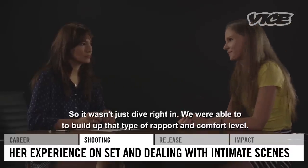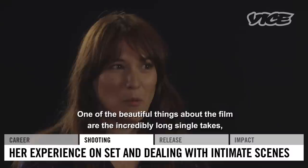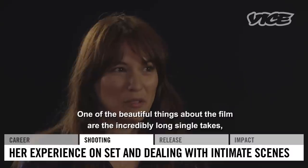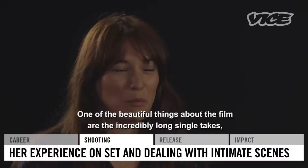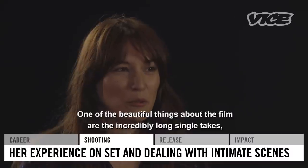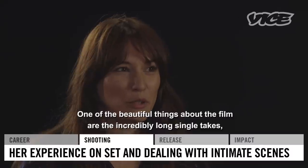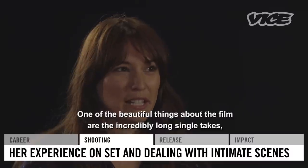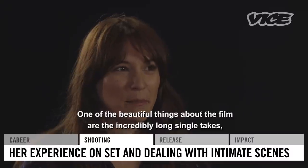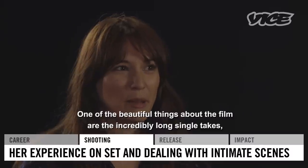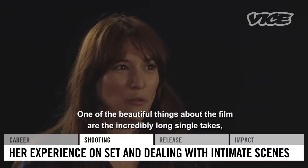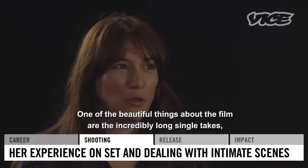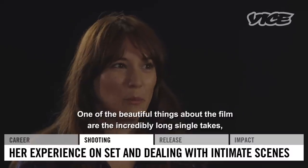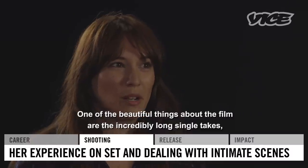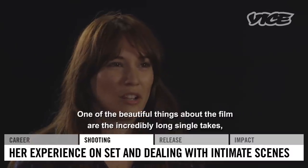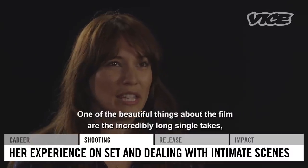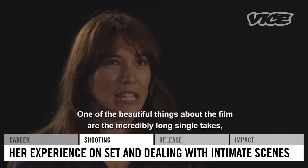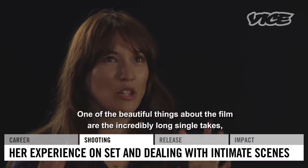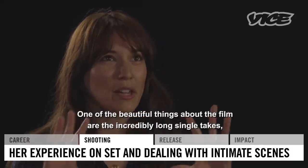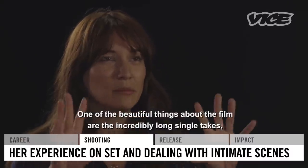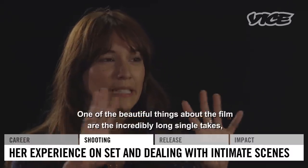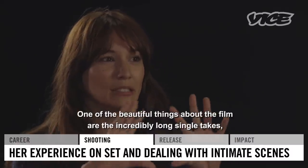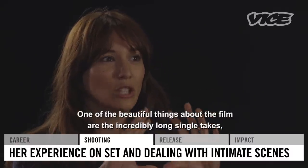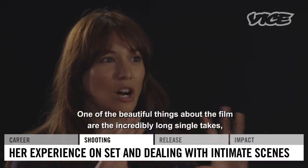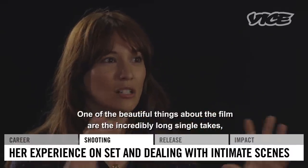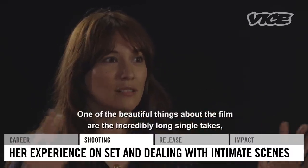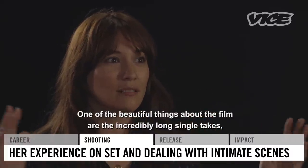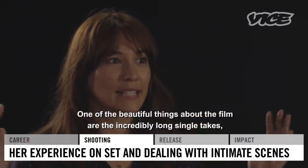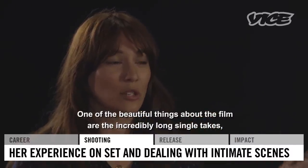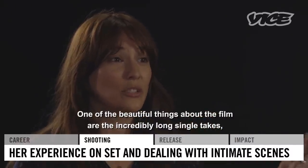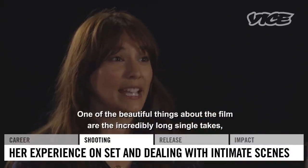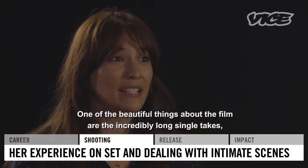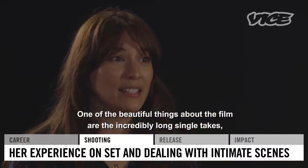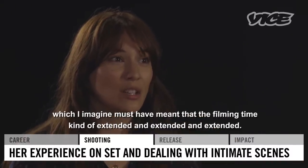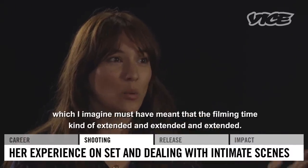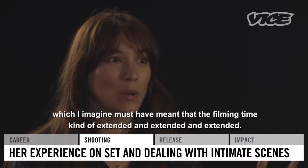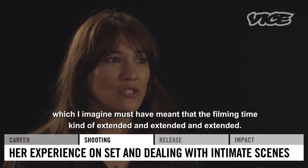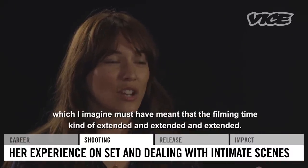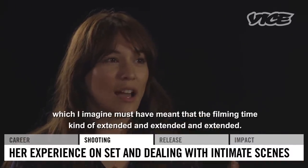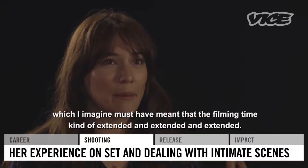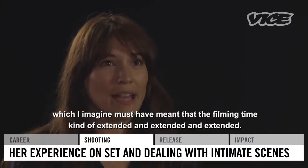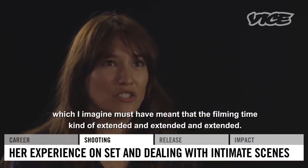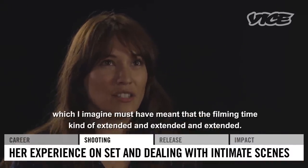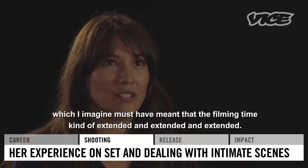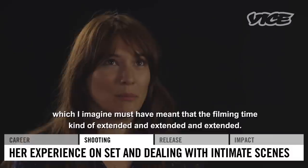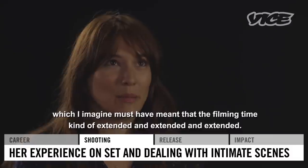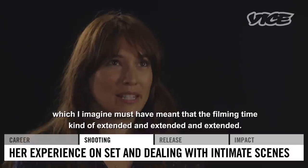One of the beautiful things about the film are the incredibly long single takes, which I imagine must